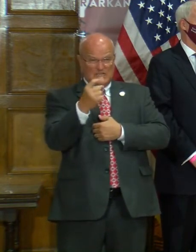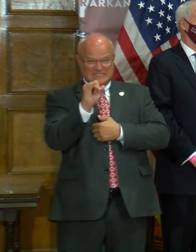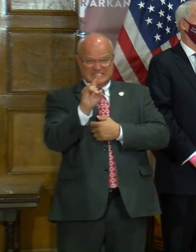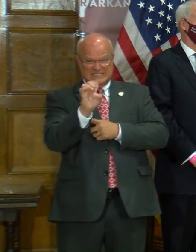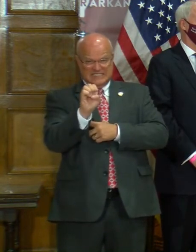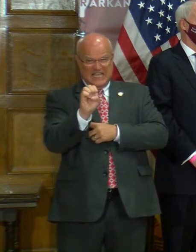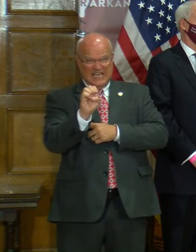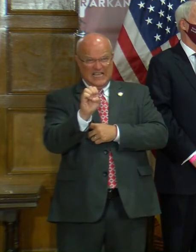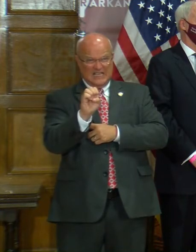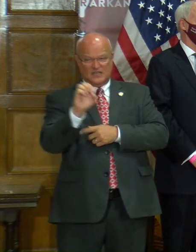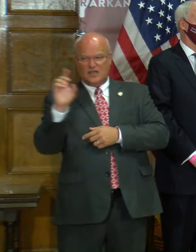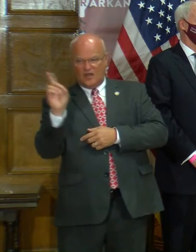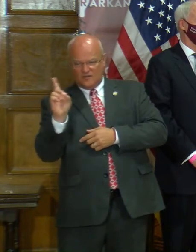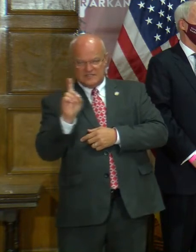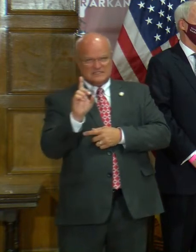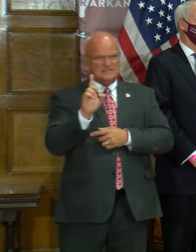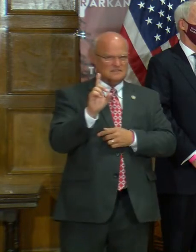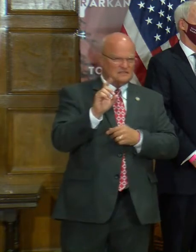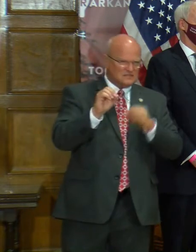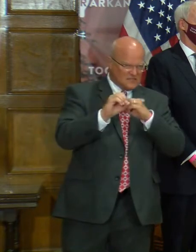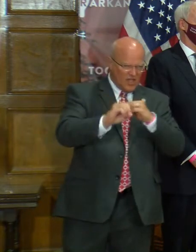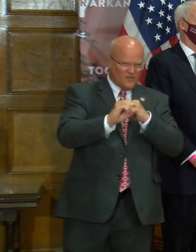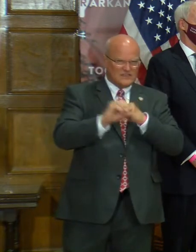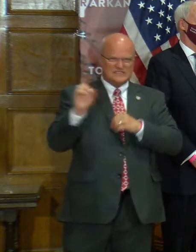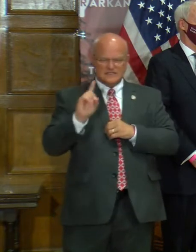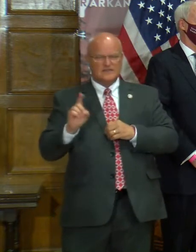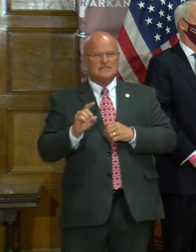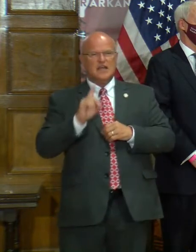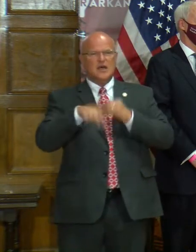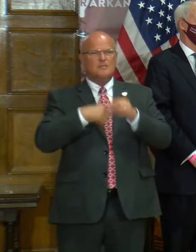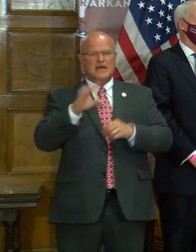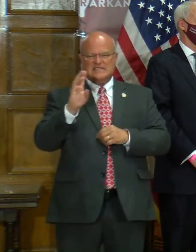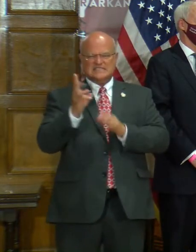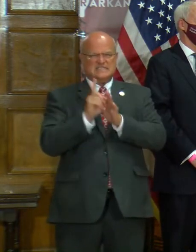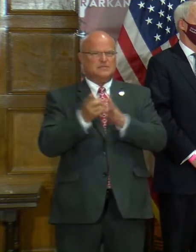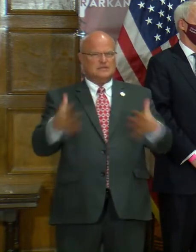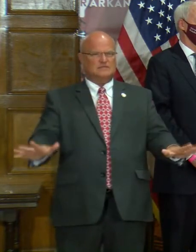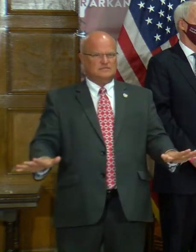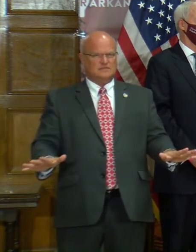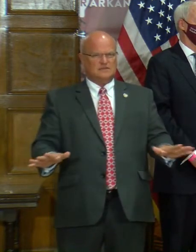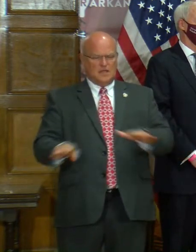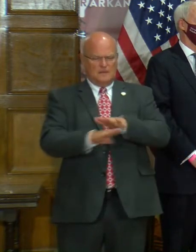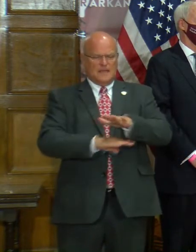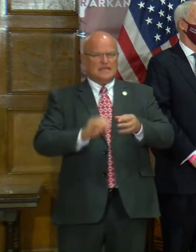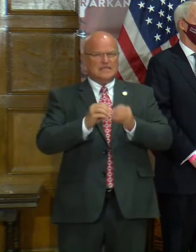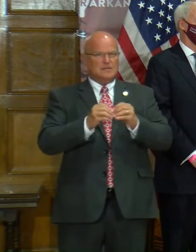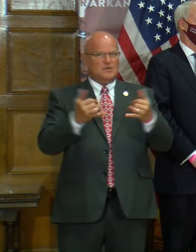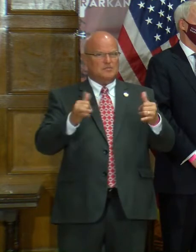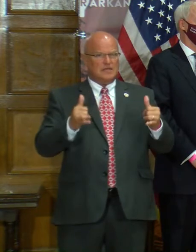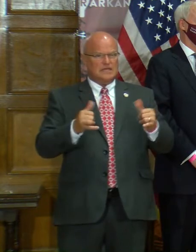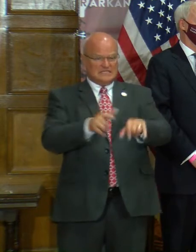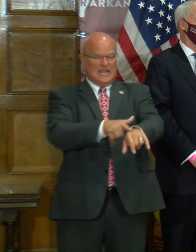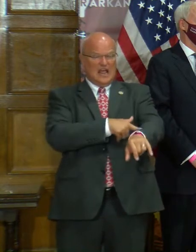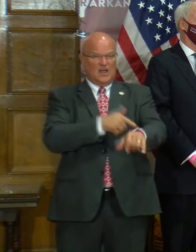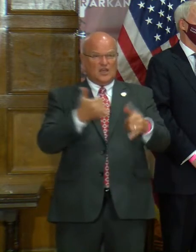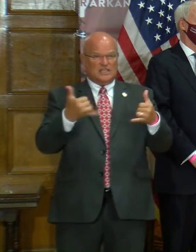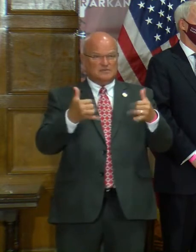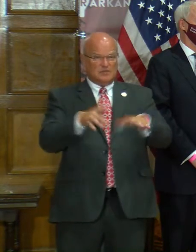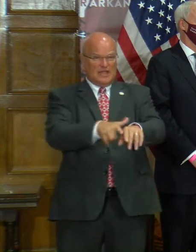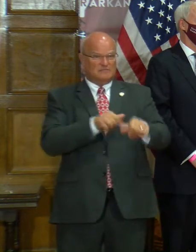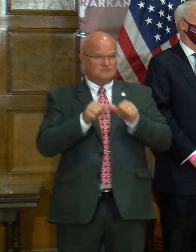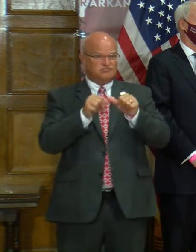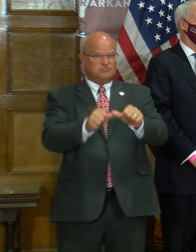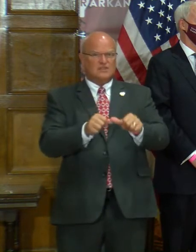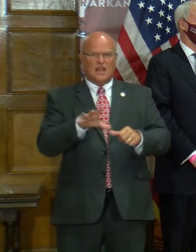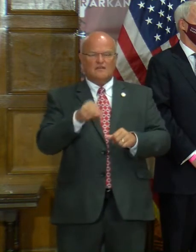either offensive or defensive side, in physical contact is about 6 minutes, based on the number of plays and how long each play lasts.